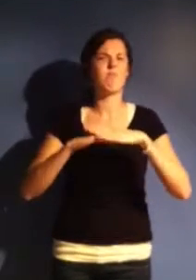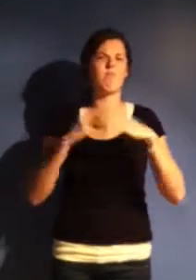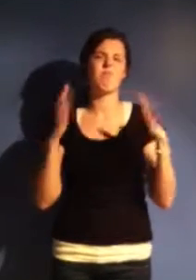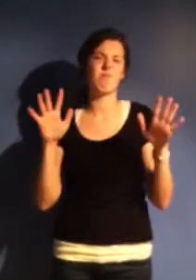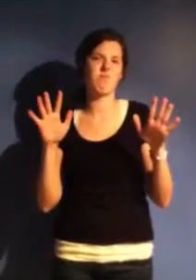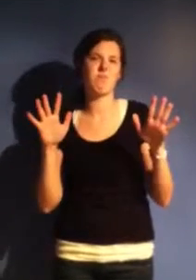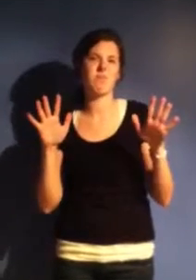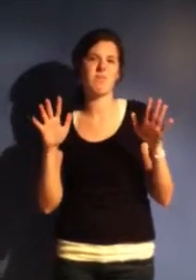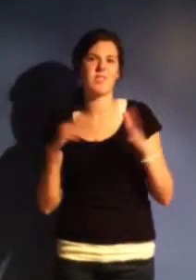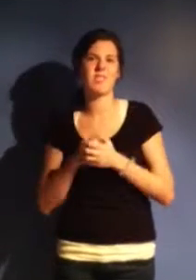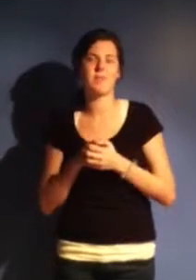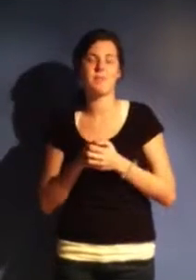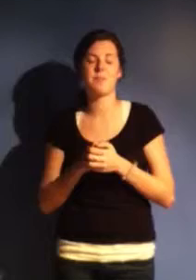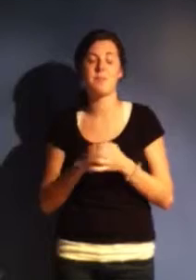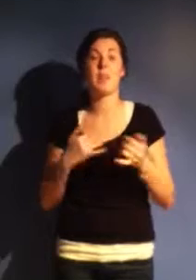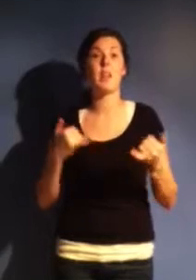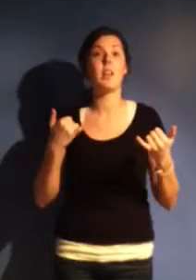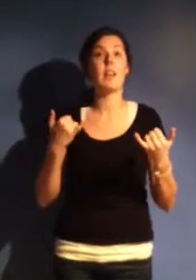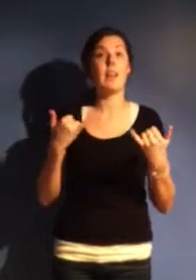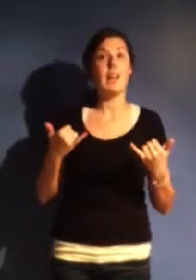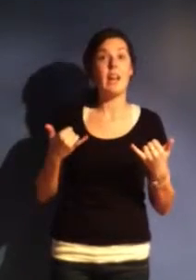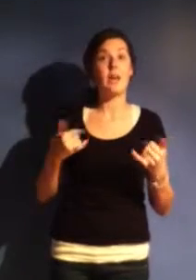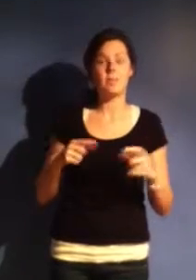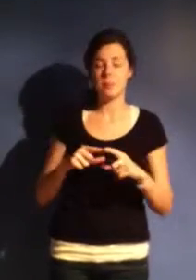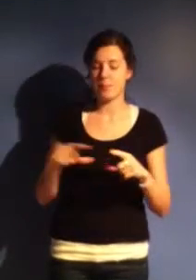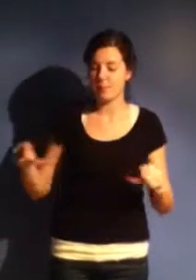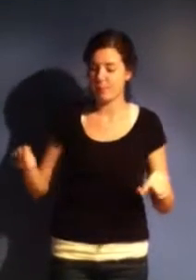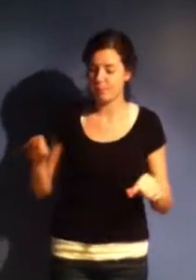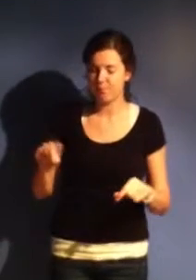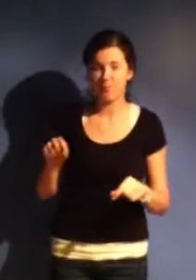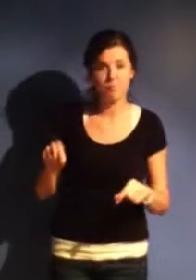or bottom of the strip, take a teaspoon of the cheese